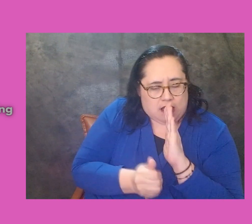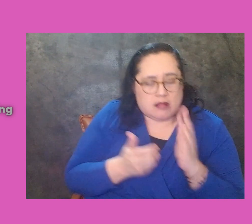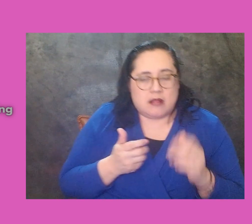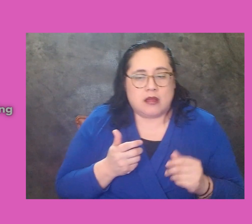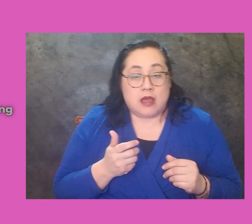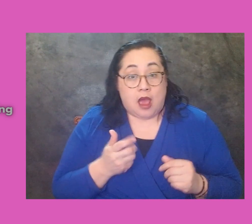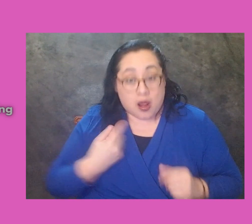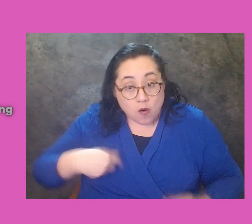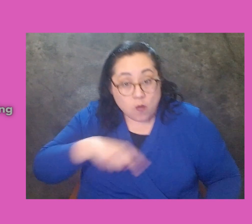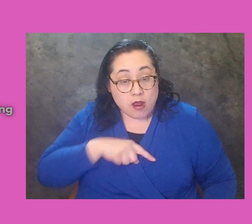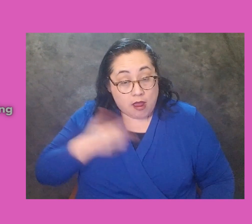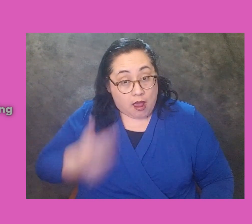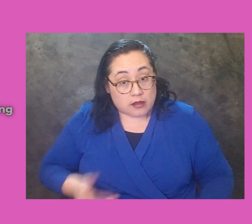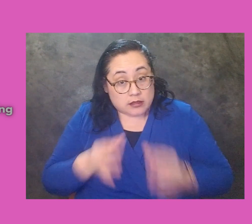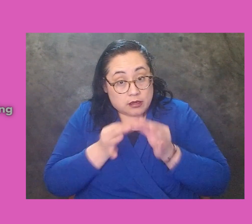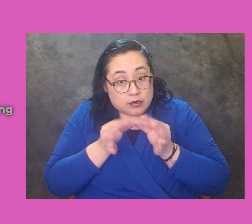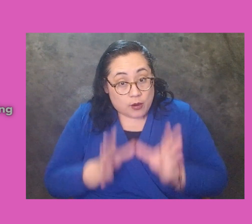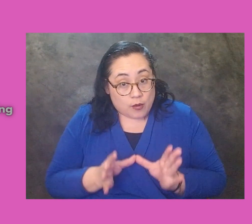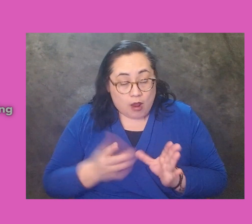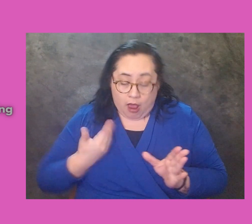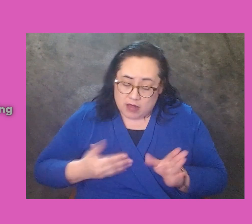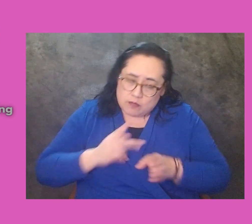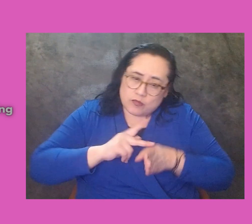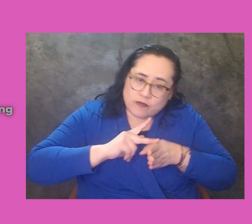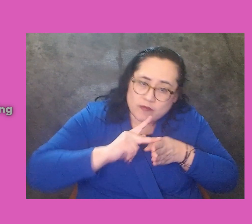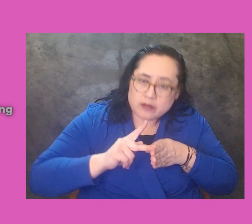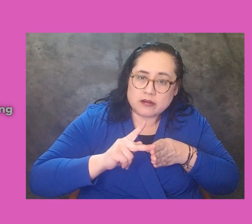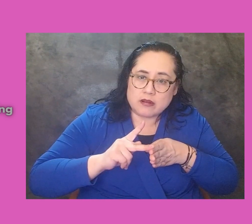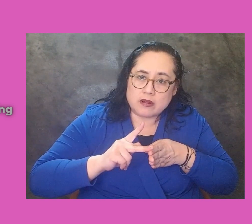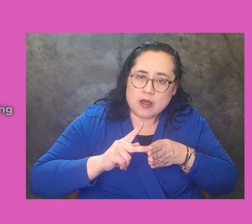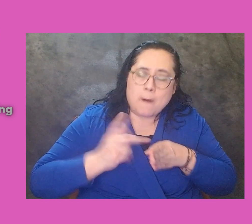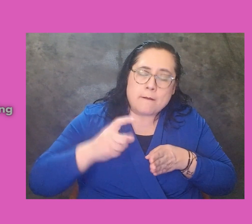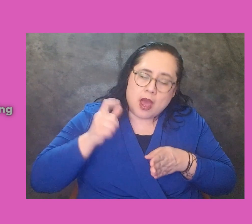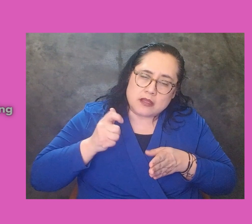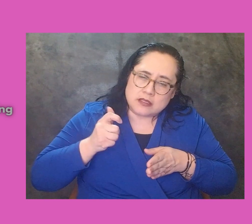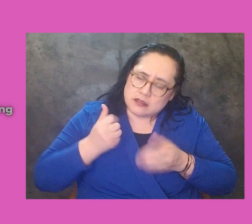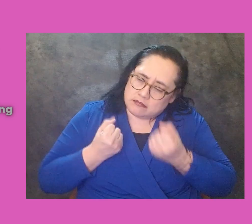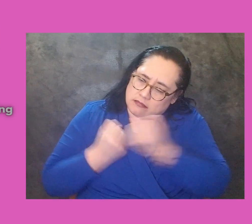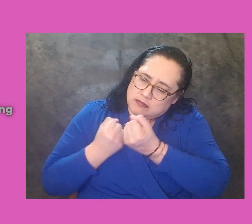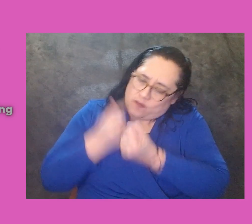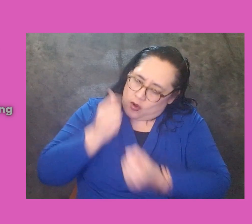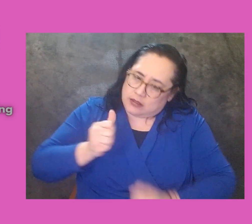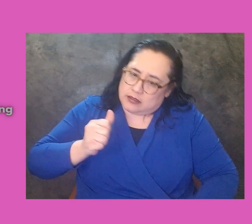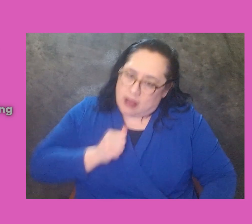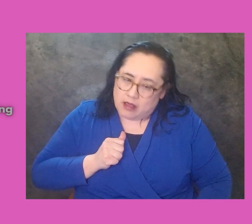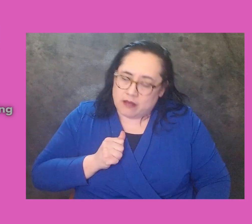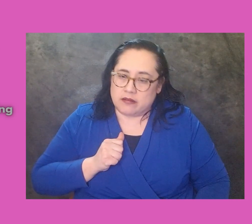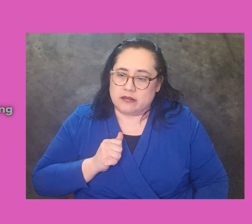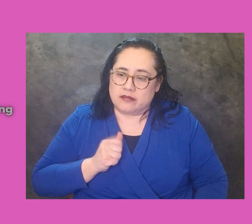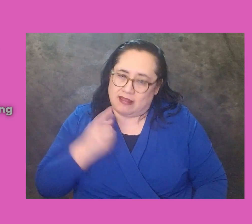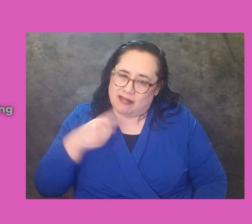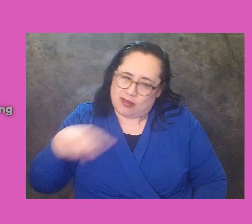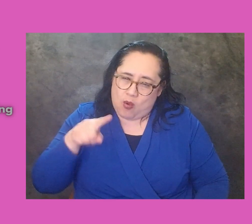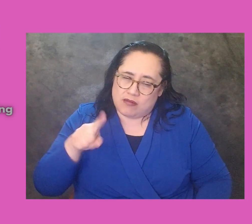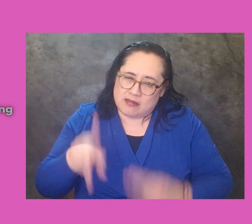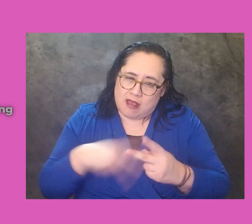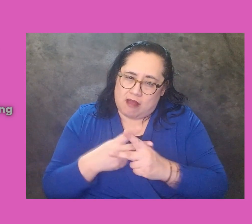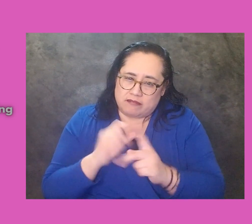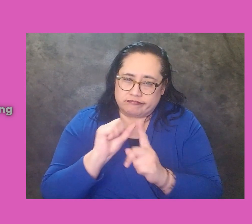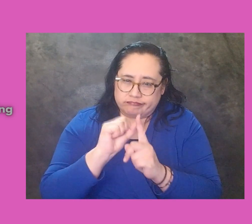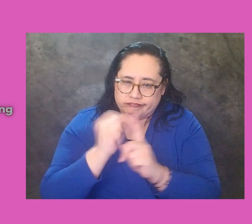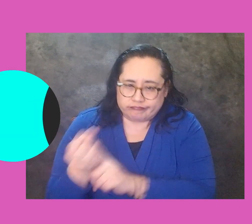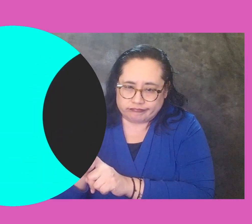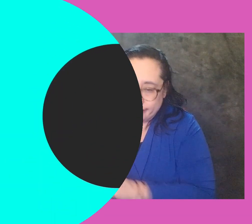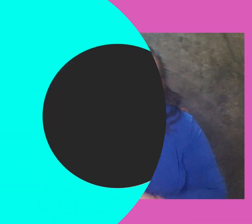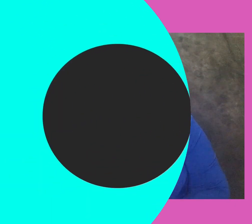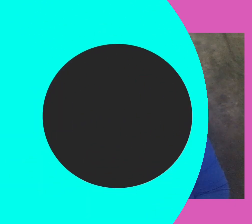as interpreters, we have to be professionals and advocate for ourselves in those kind of situations. I